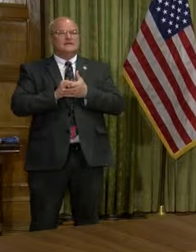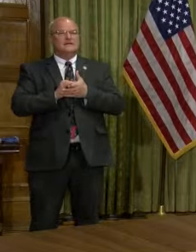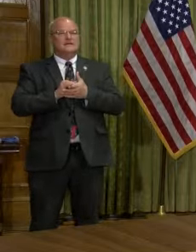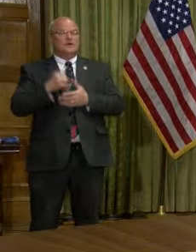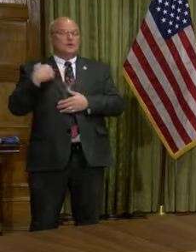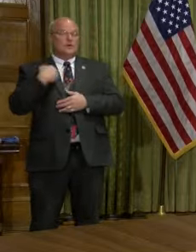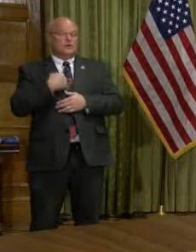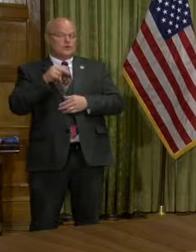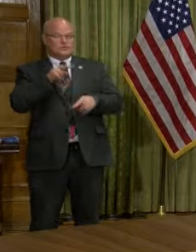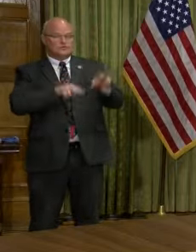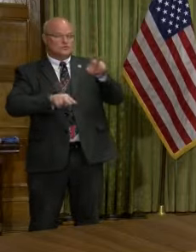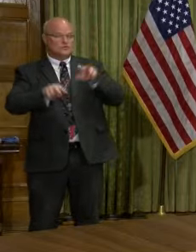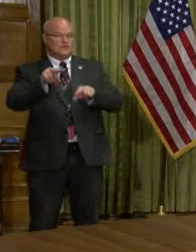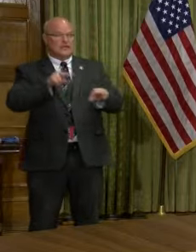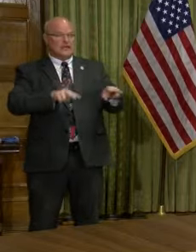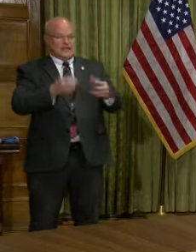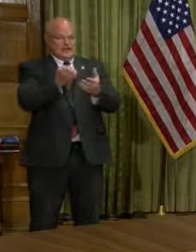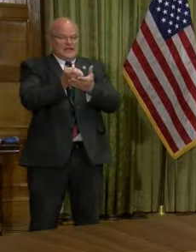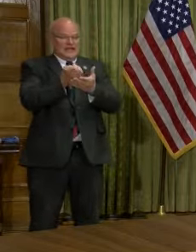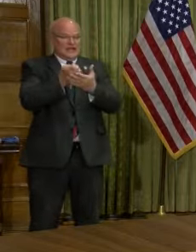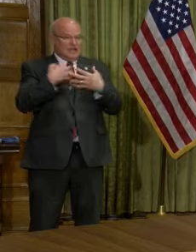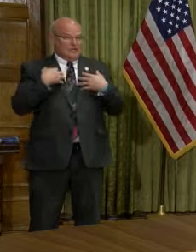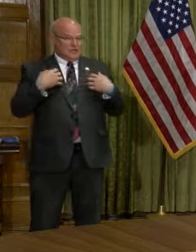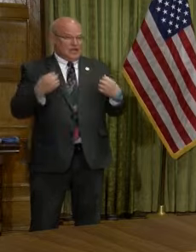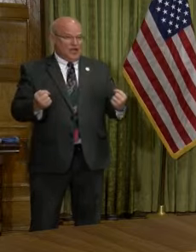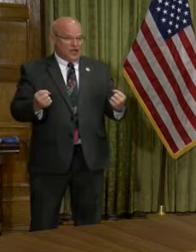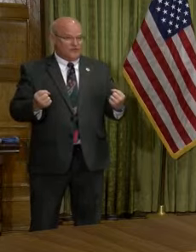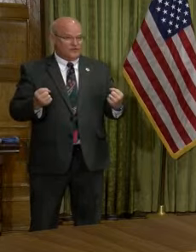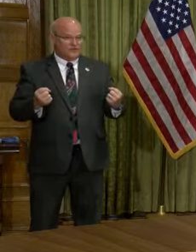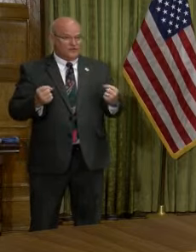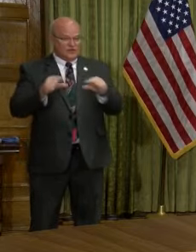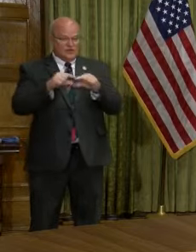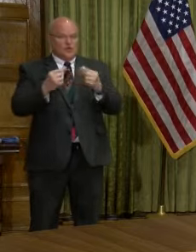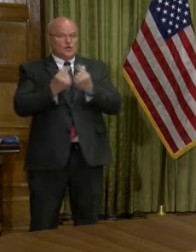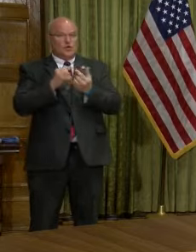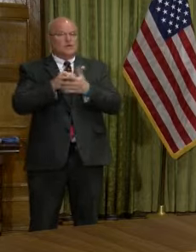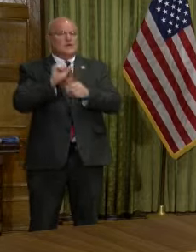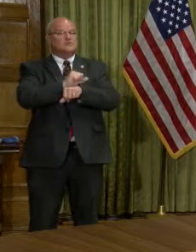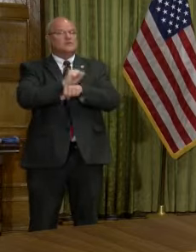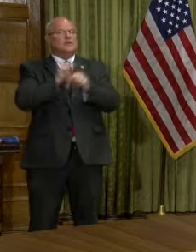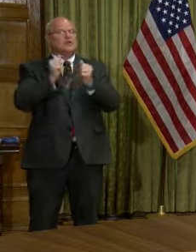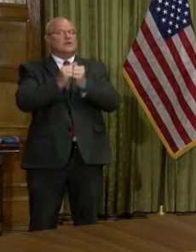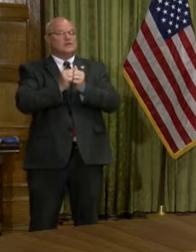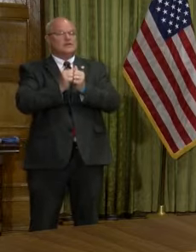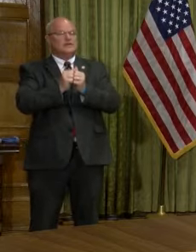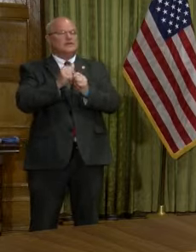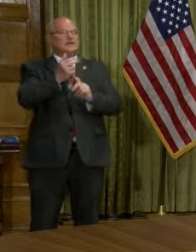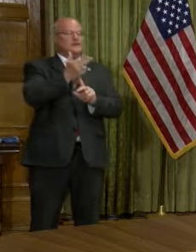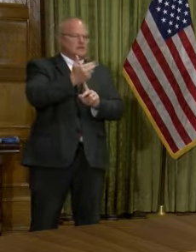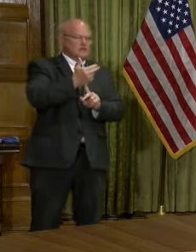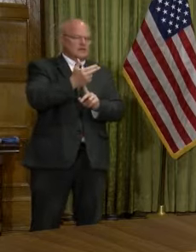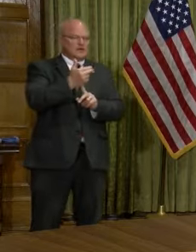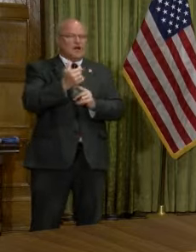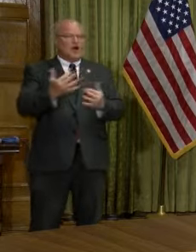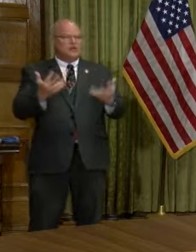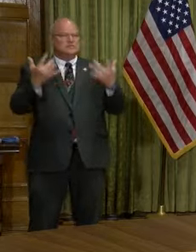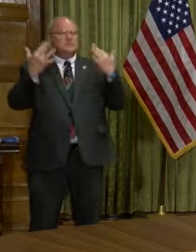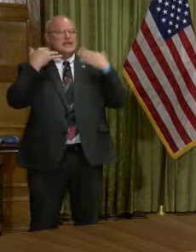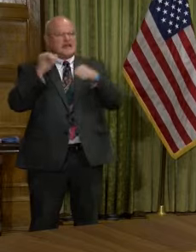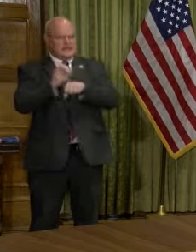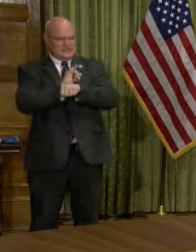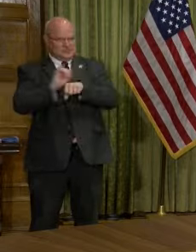We're looking at our economic recovery group that's working with the lodging, the hospitality